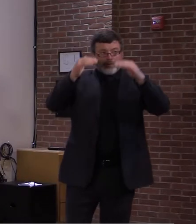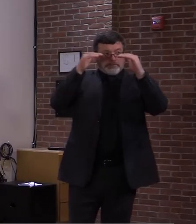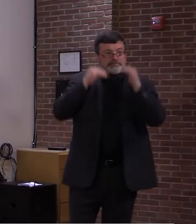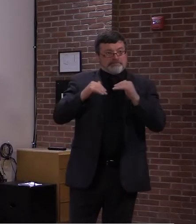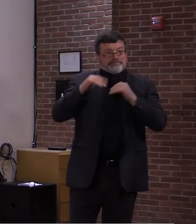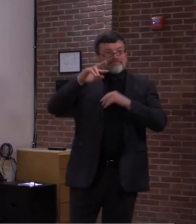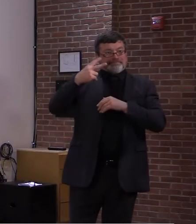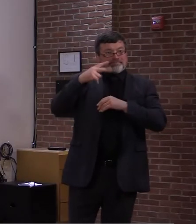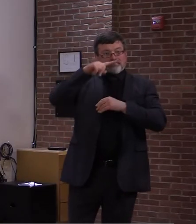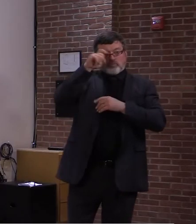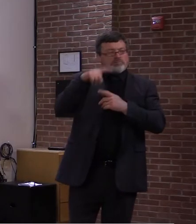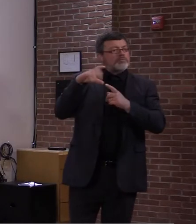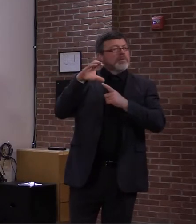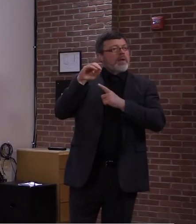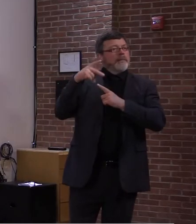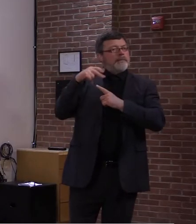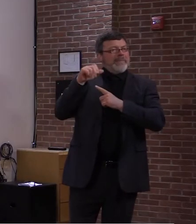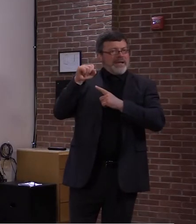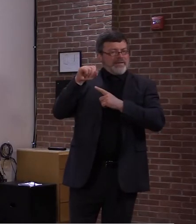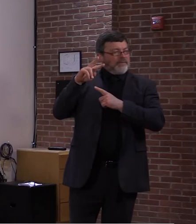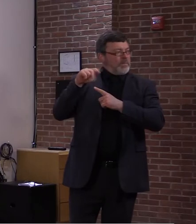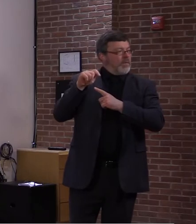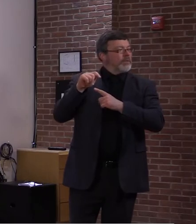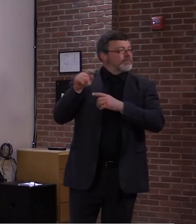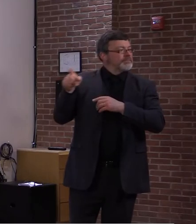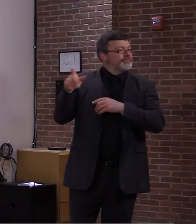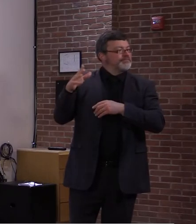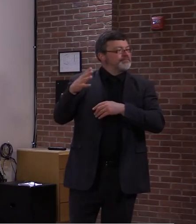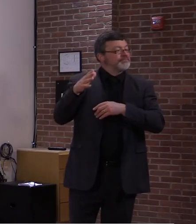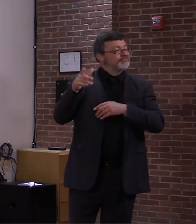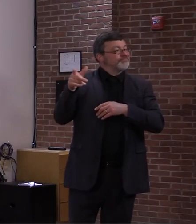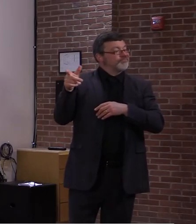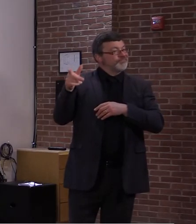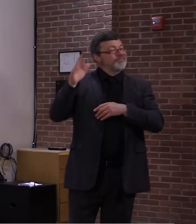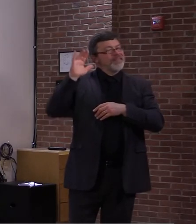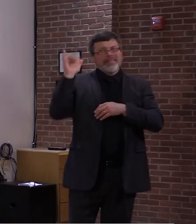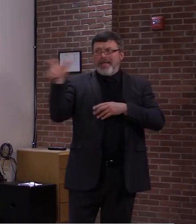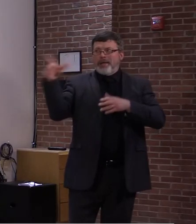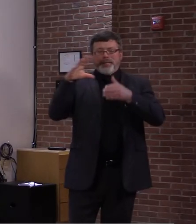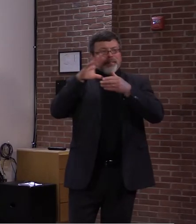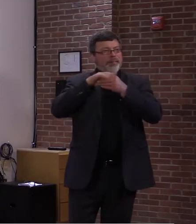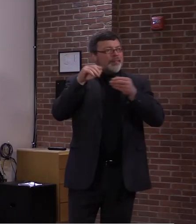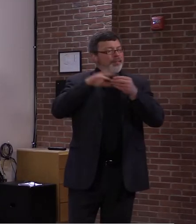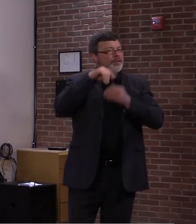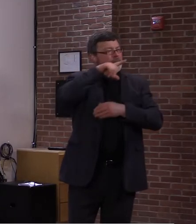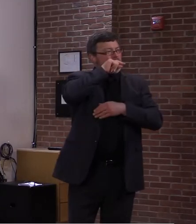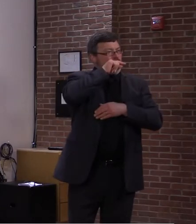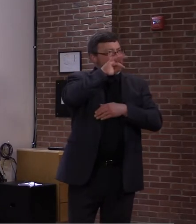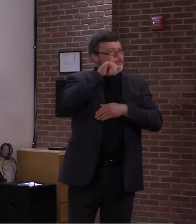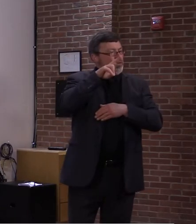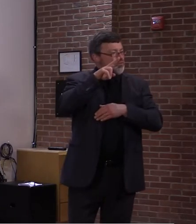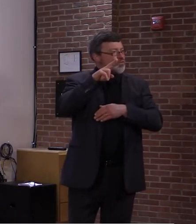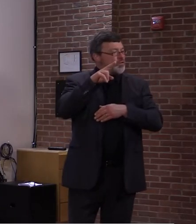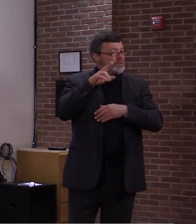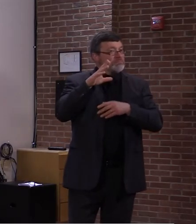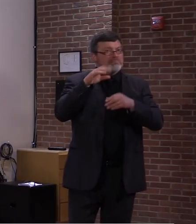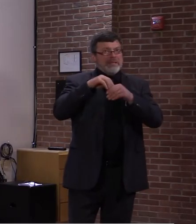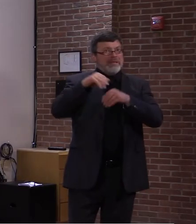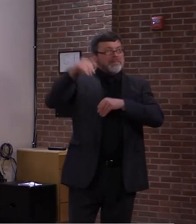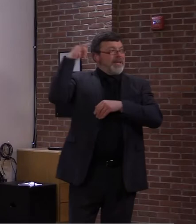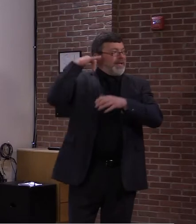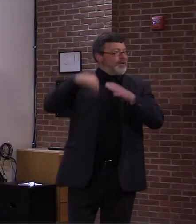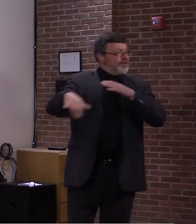that backyard chicken owners and other people who have chickens, if they wear PPE at